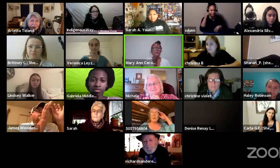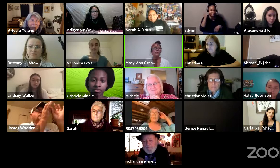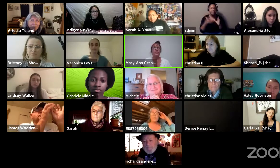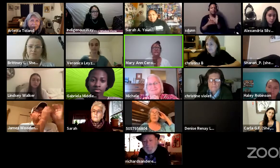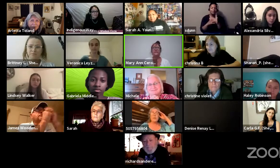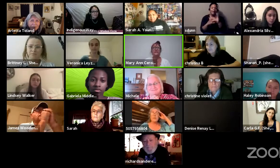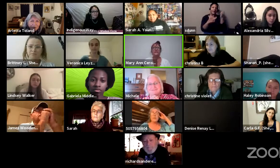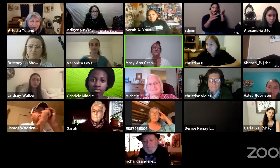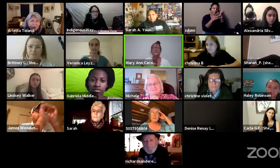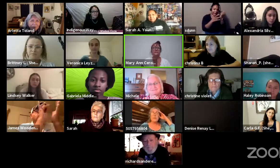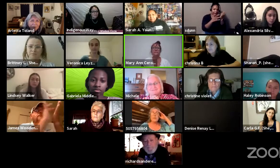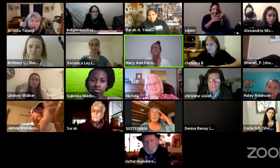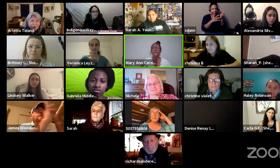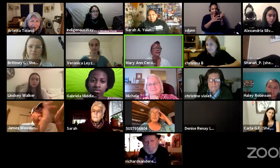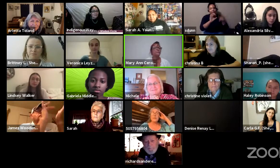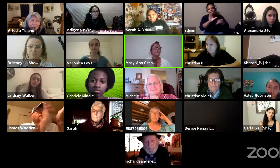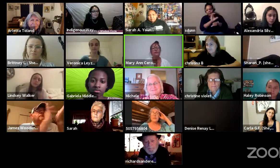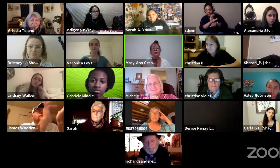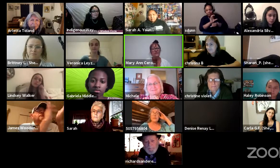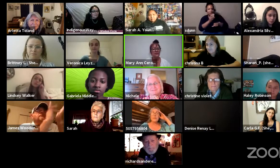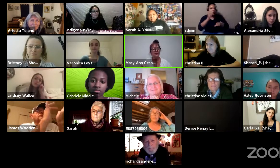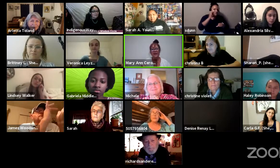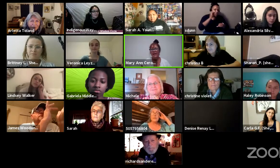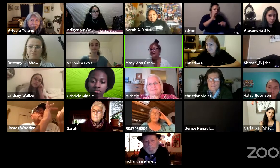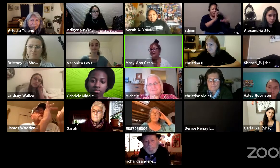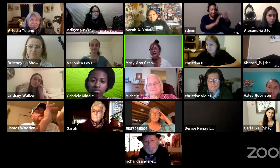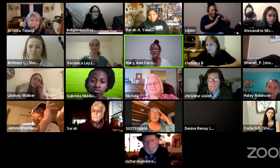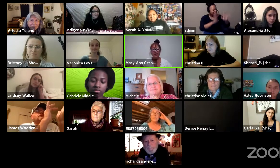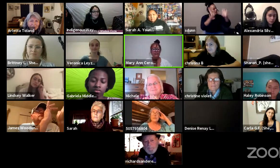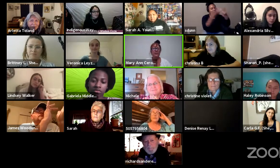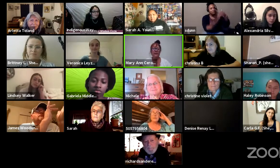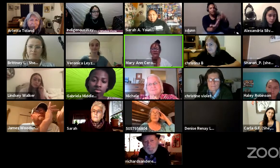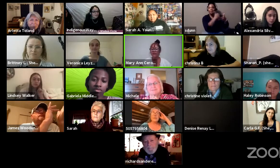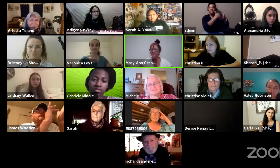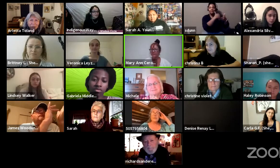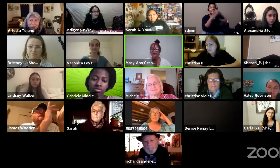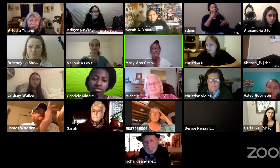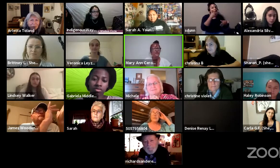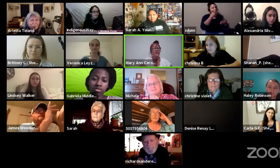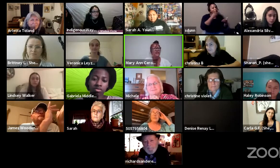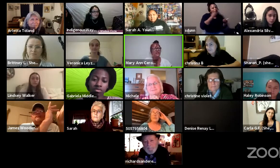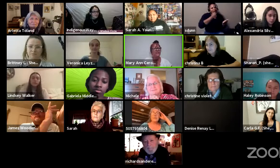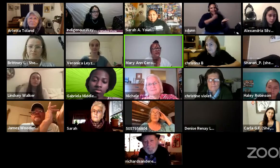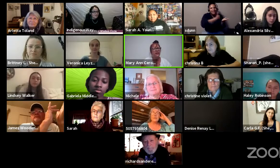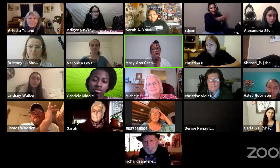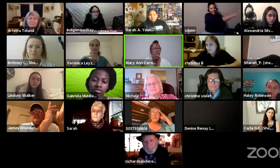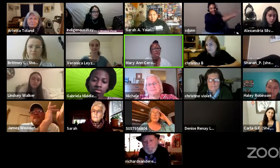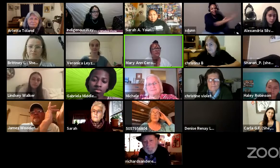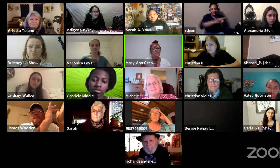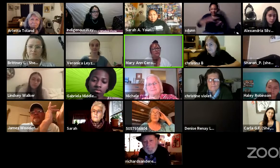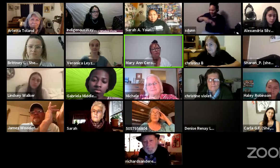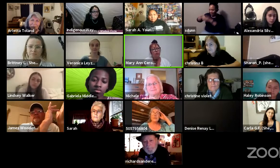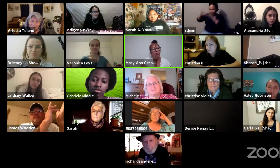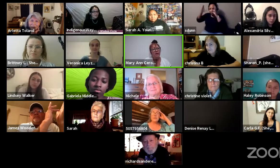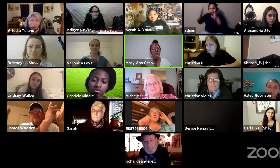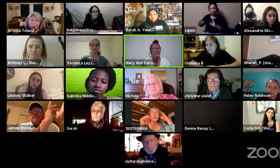with being in person and being physically there for each